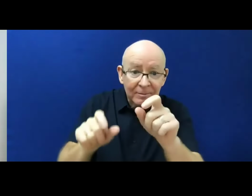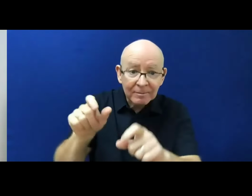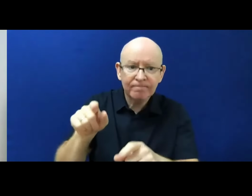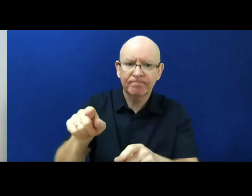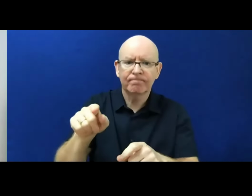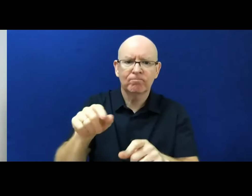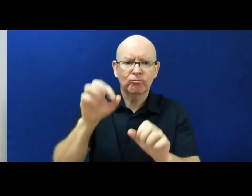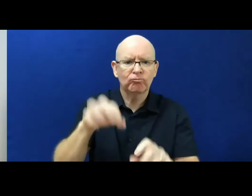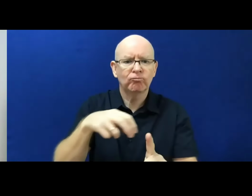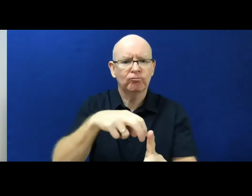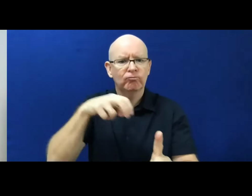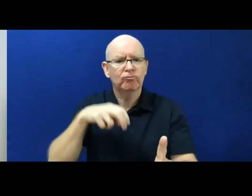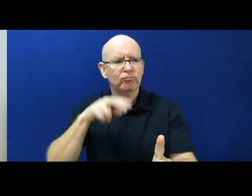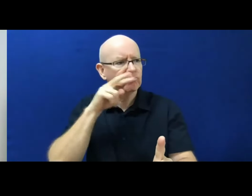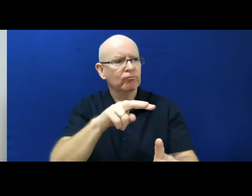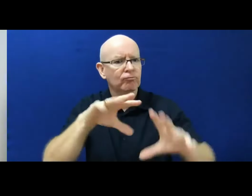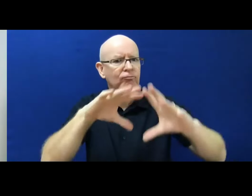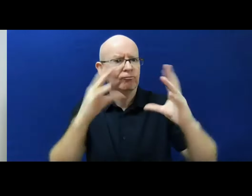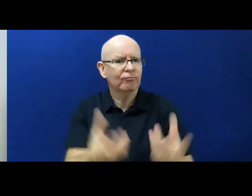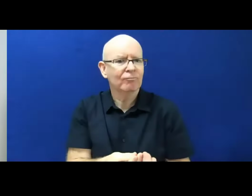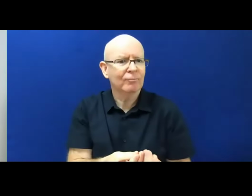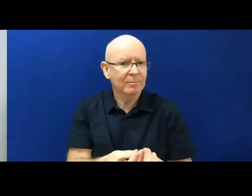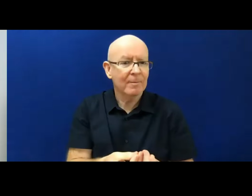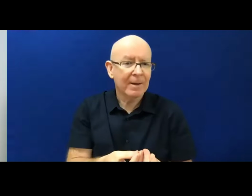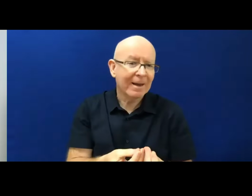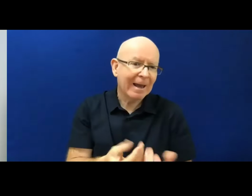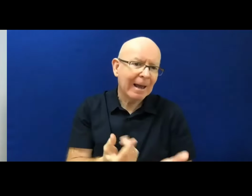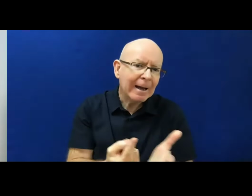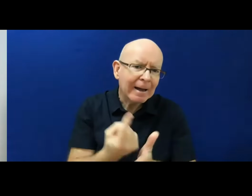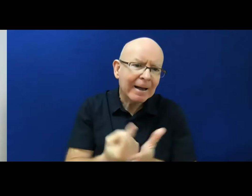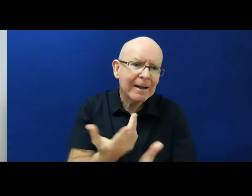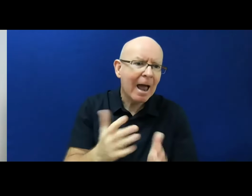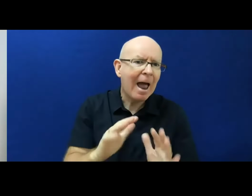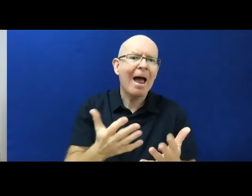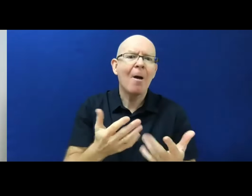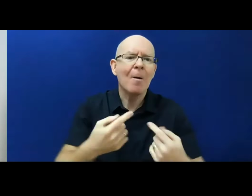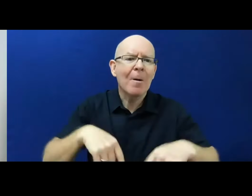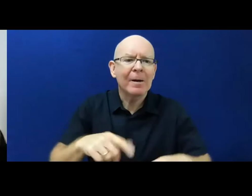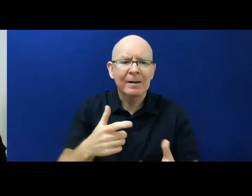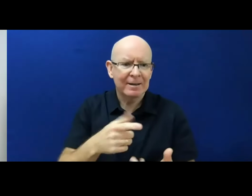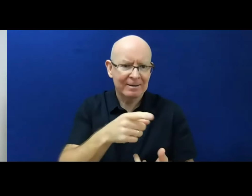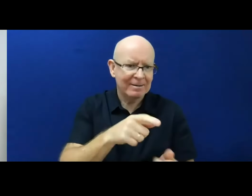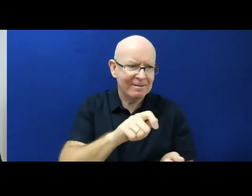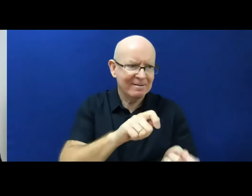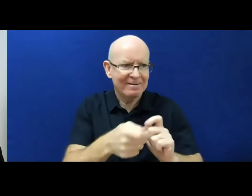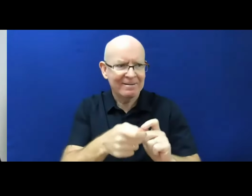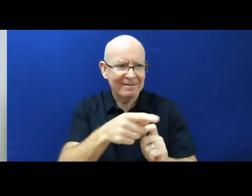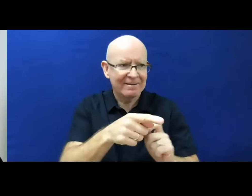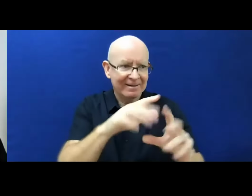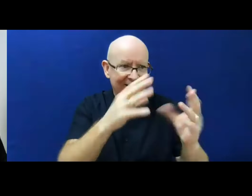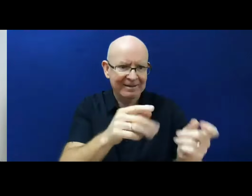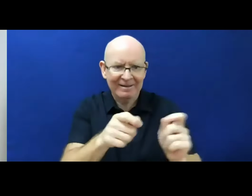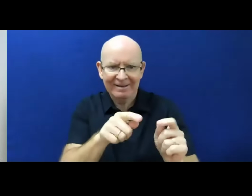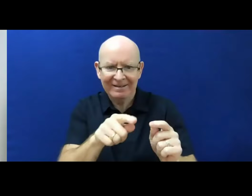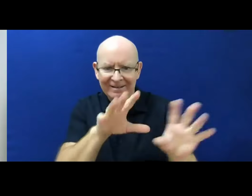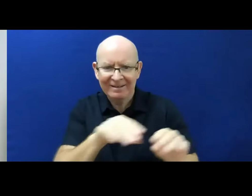conversation with the policymakers, it's also not easy. So how do we make sure that we can try